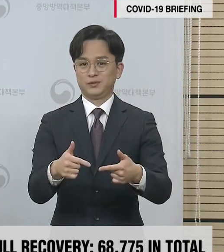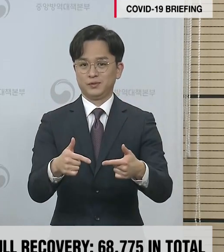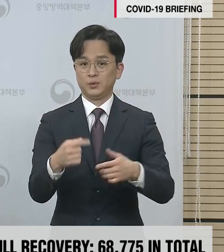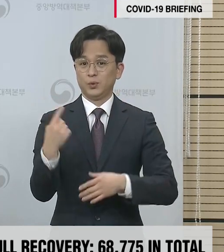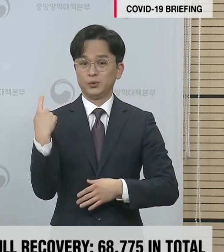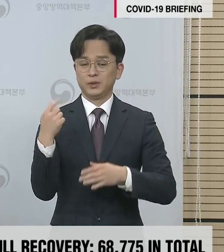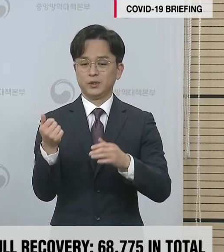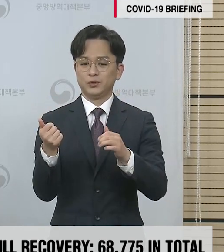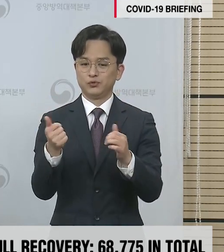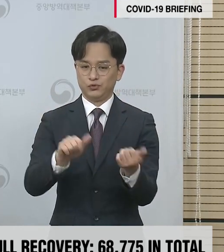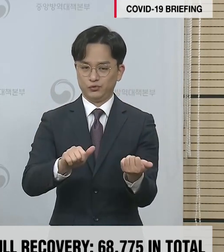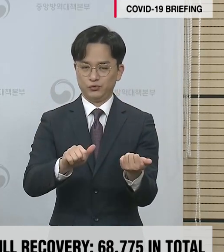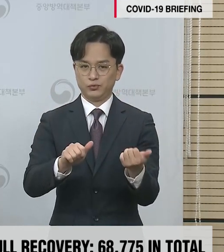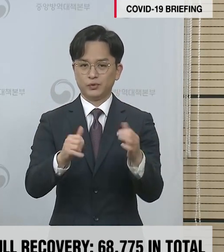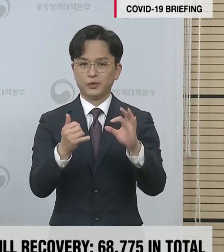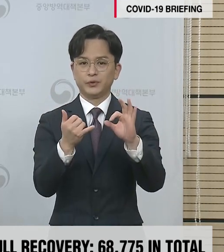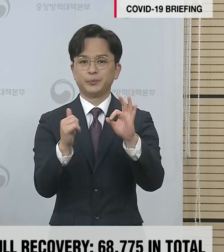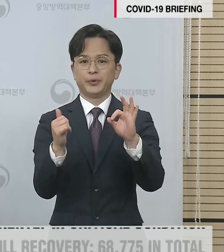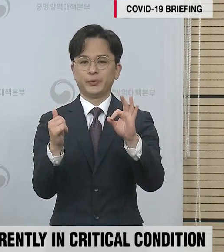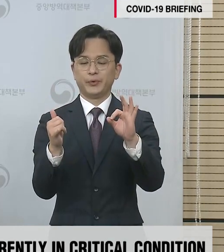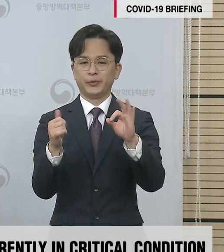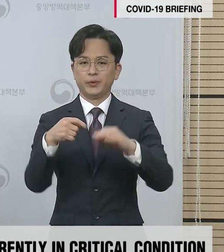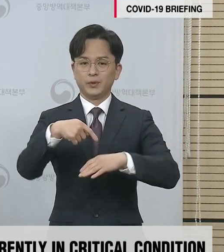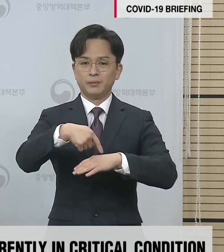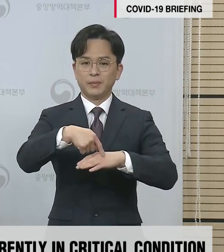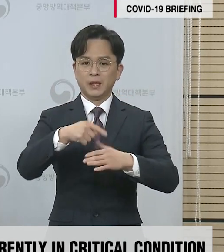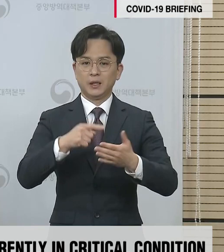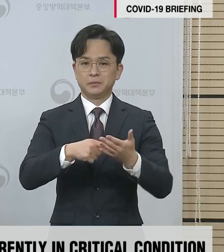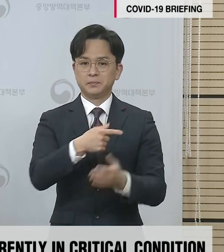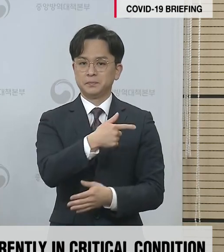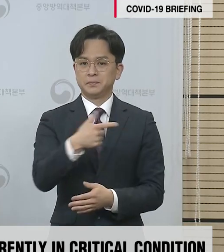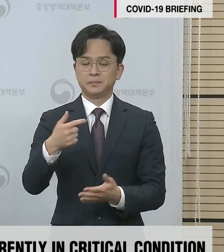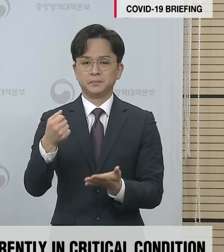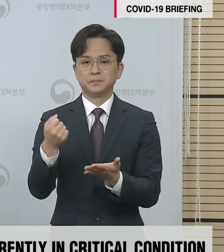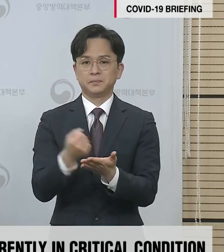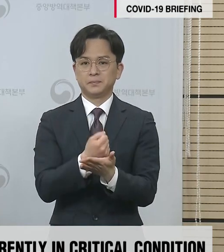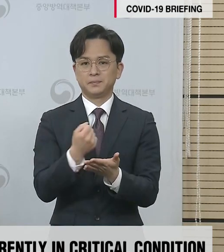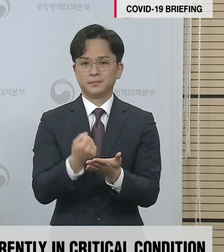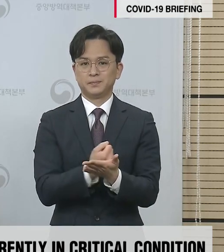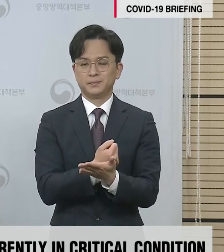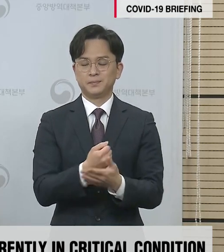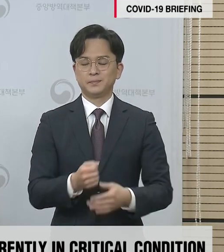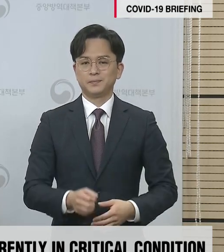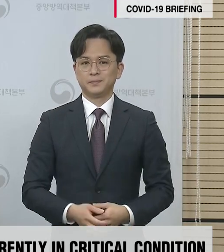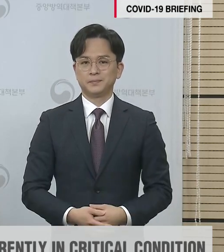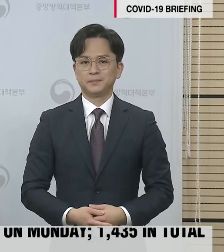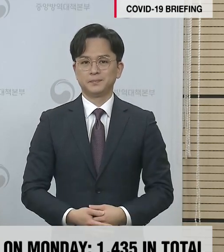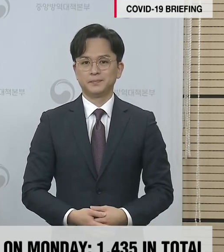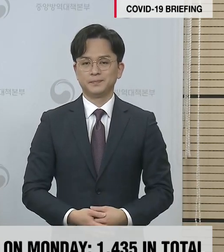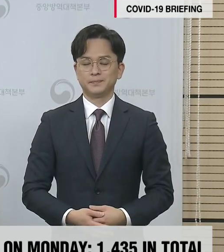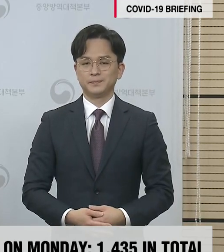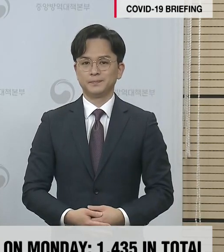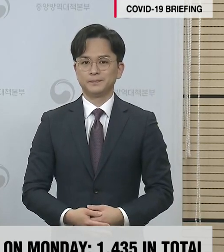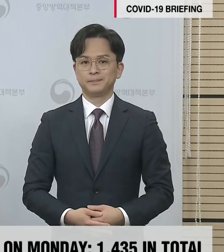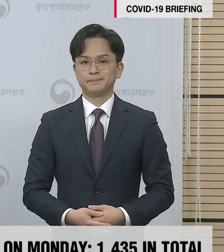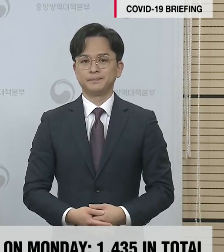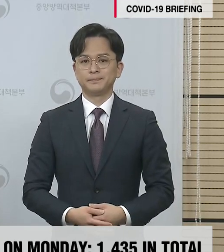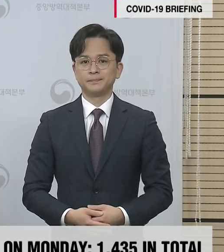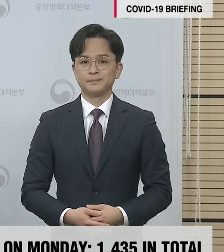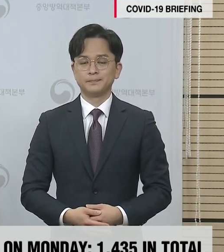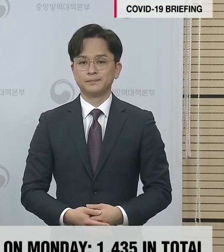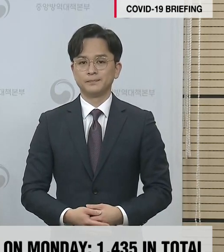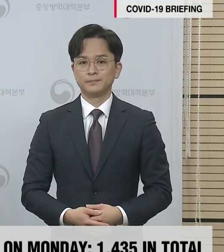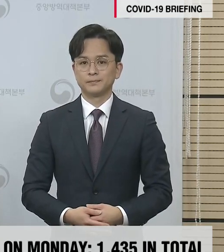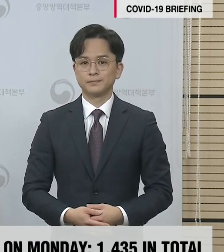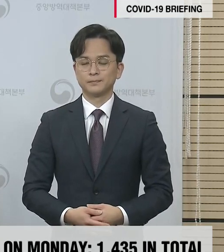day before. And as of yesterday, we had 10 additional fatalities. I extend my deepest condolences to the deceased and the members of the bereaved